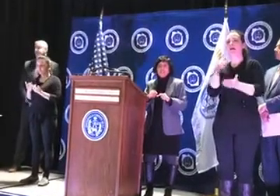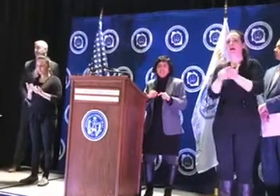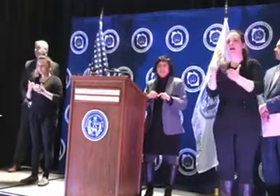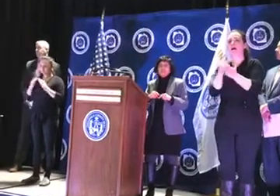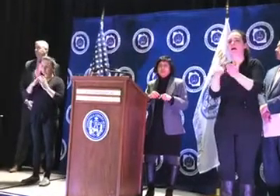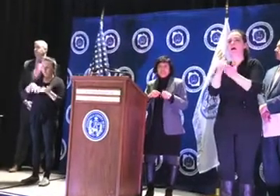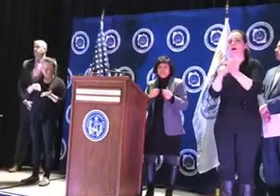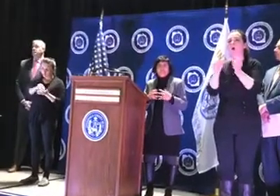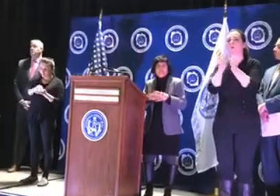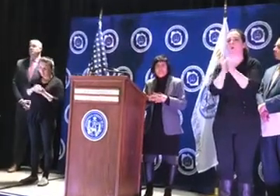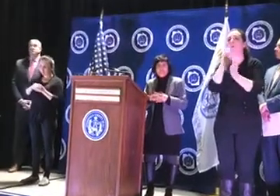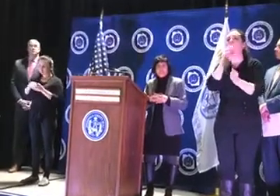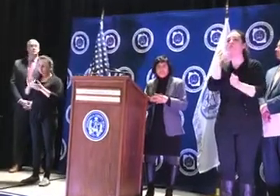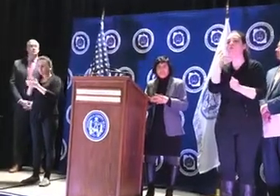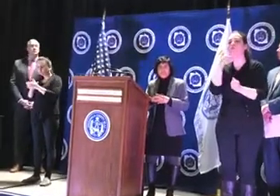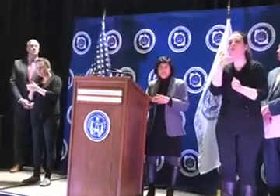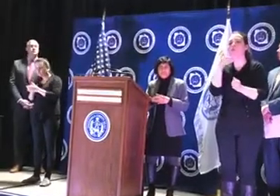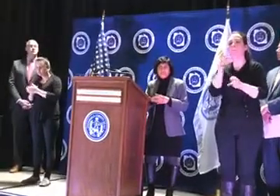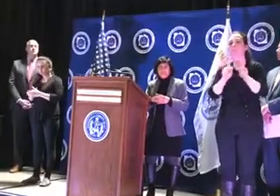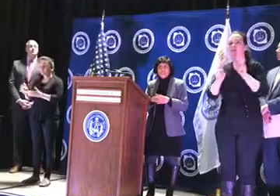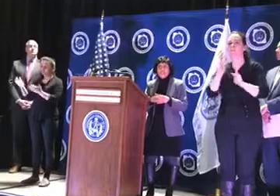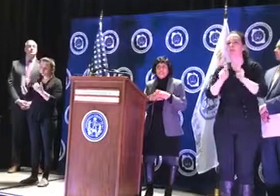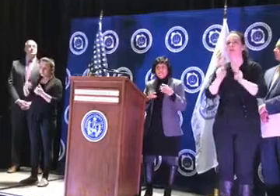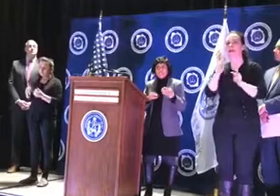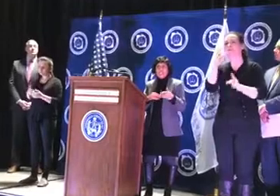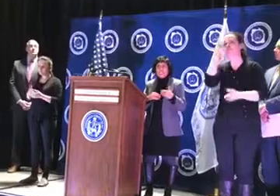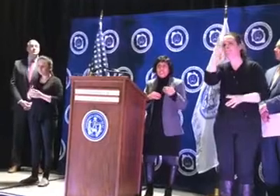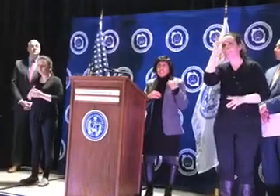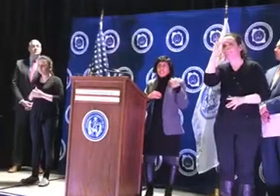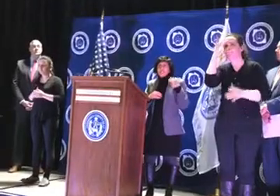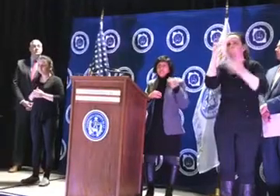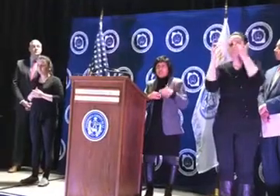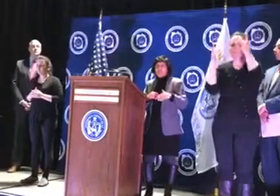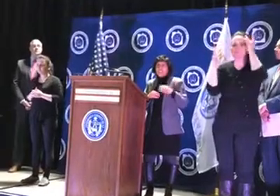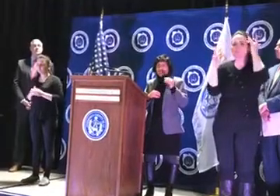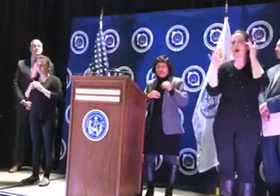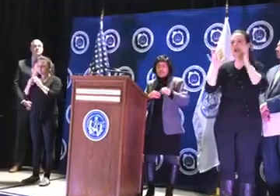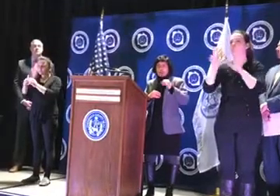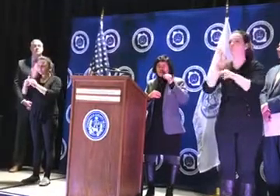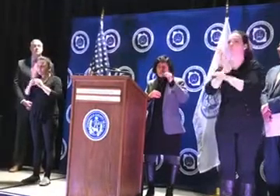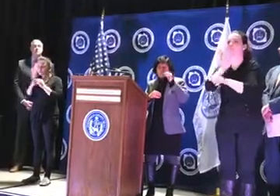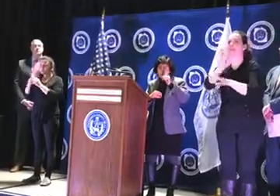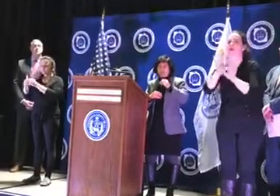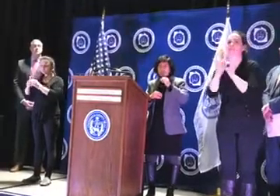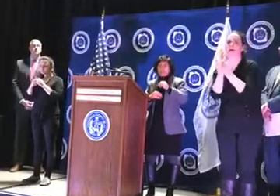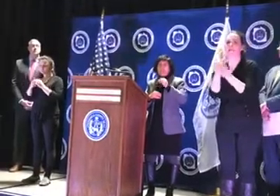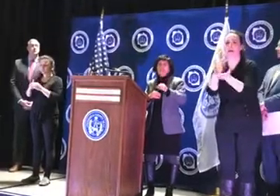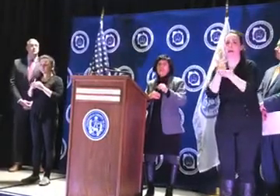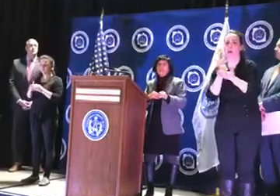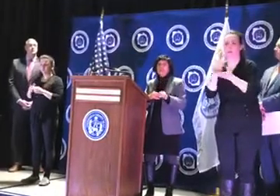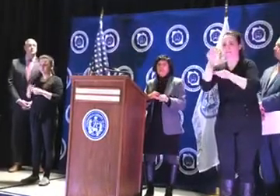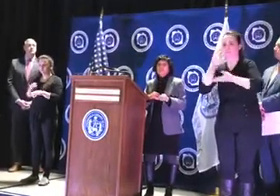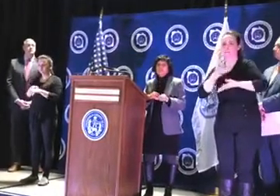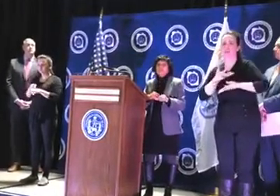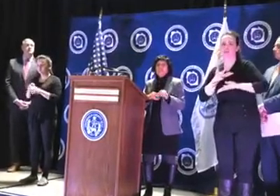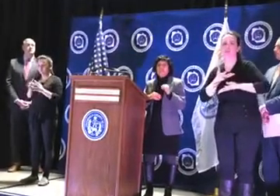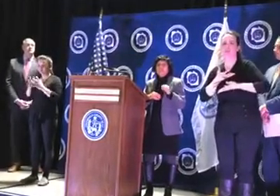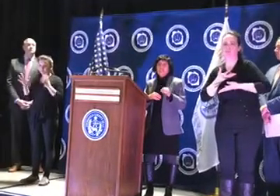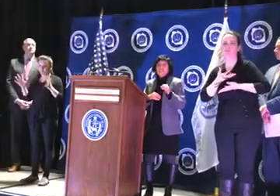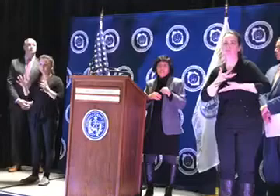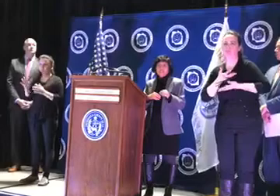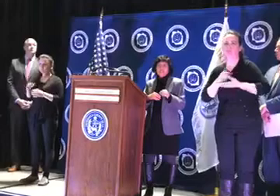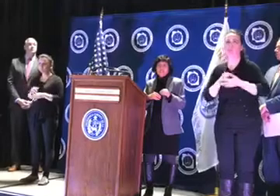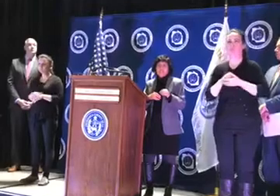back. So that's a very tedious process. It's really every step of the way we have to make sure we